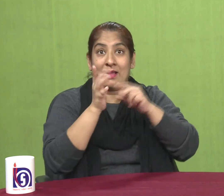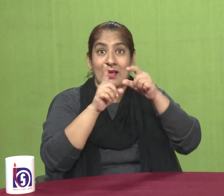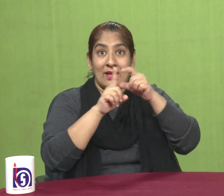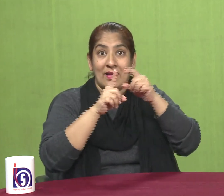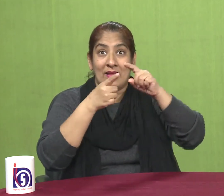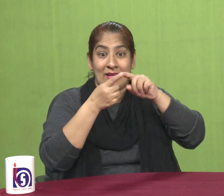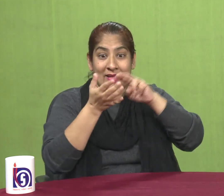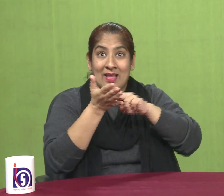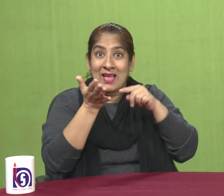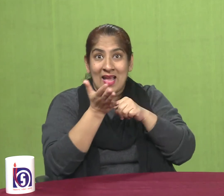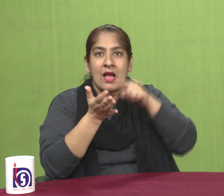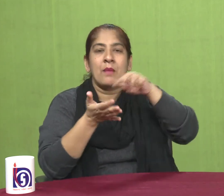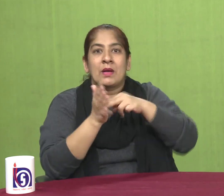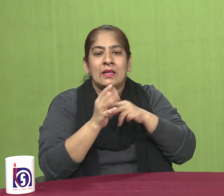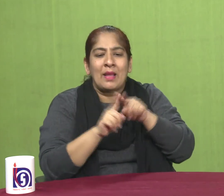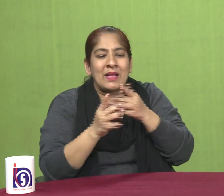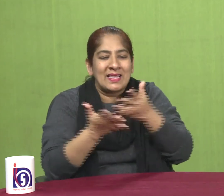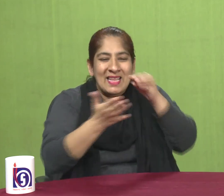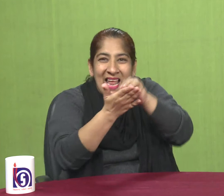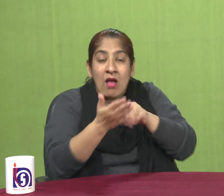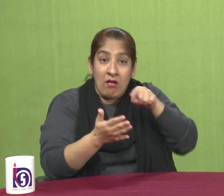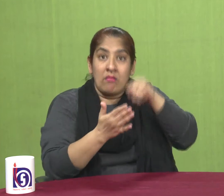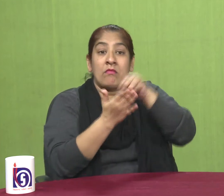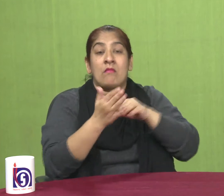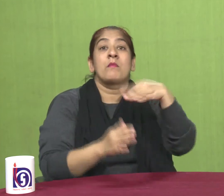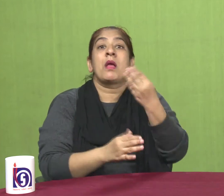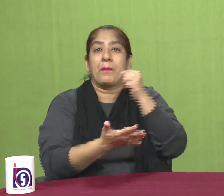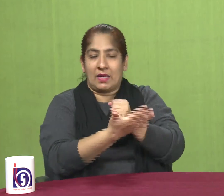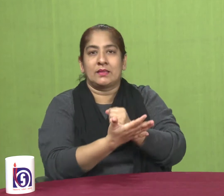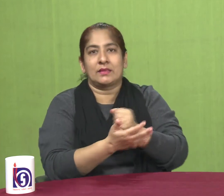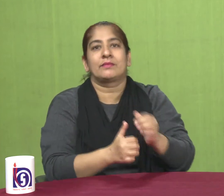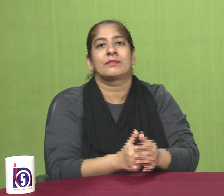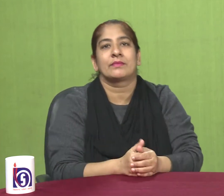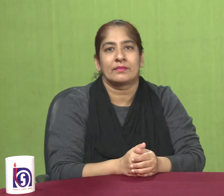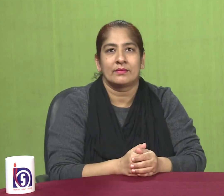Indent, which is the purchase order.